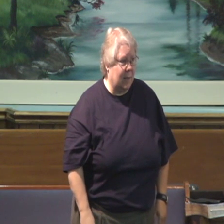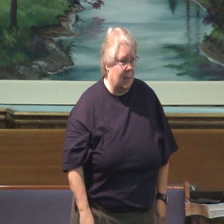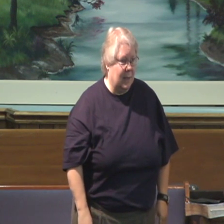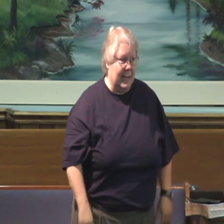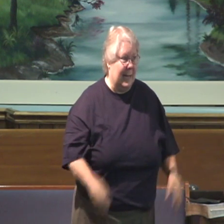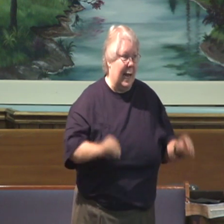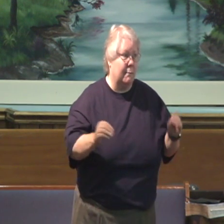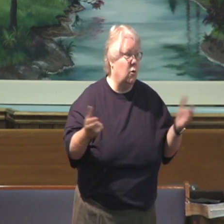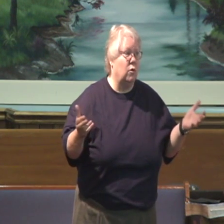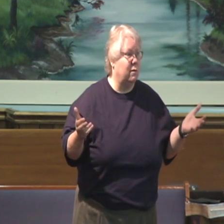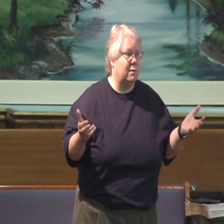go?